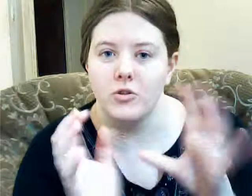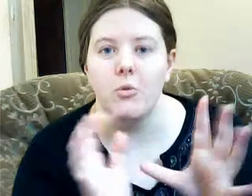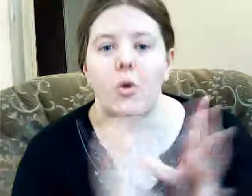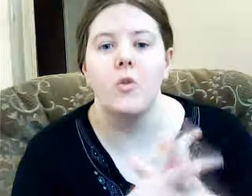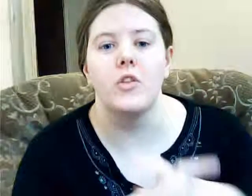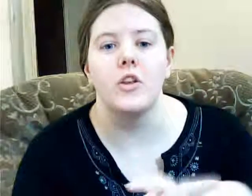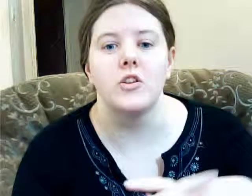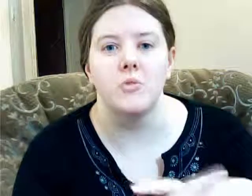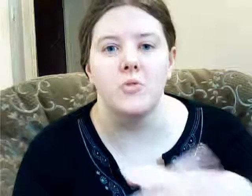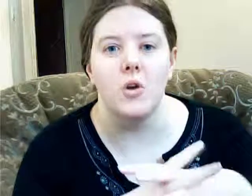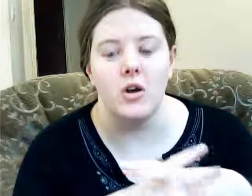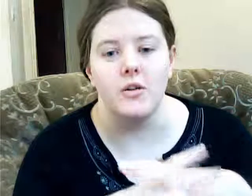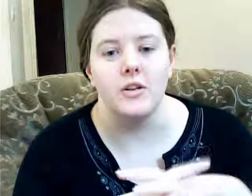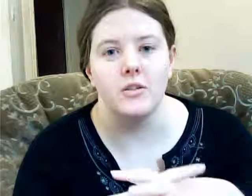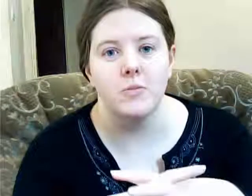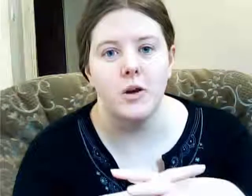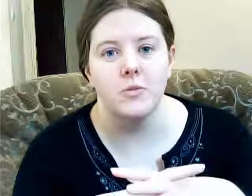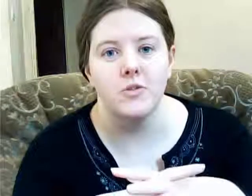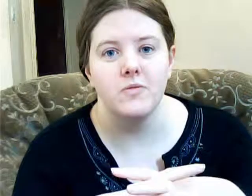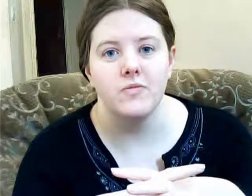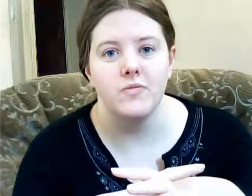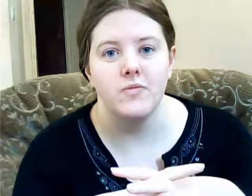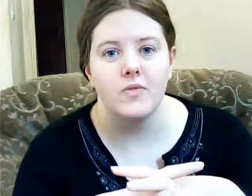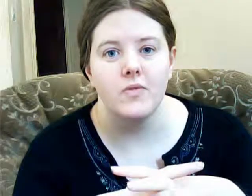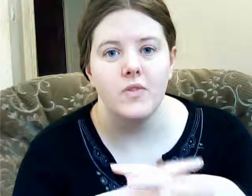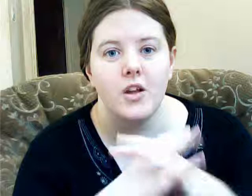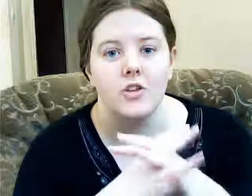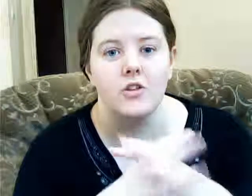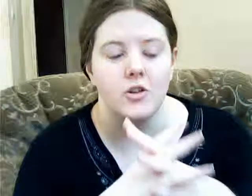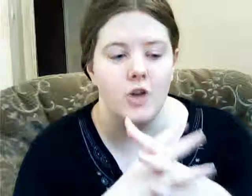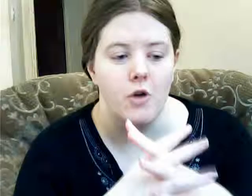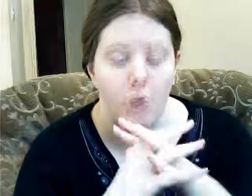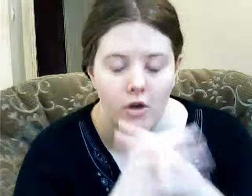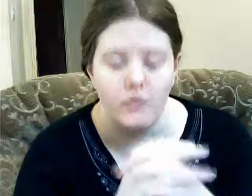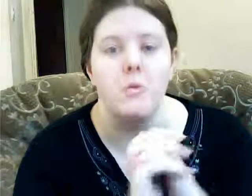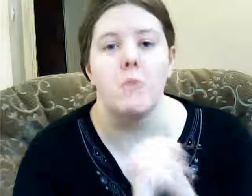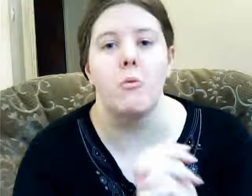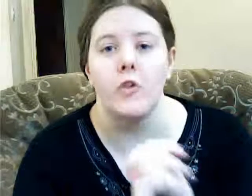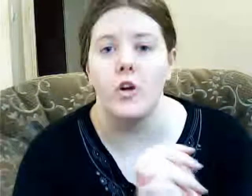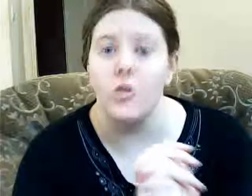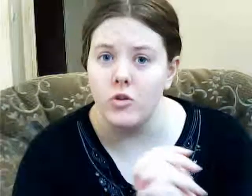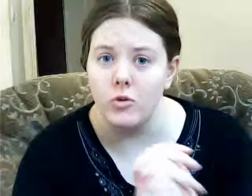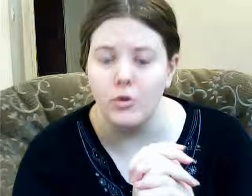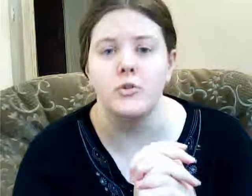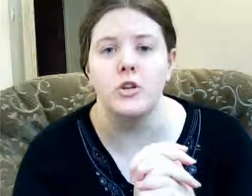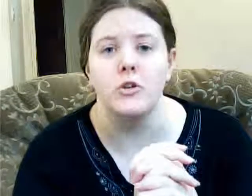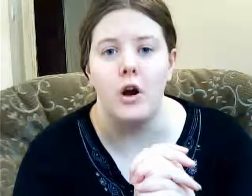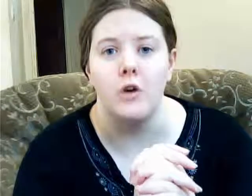important things that we've got going at the moment as i know quite a few people feel like you're losing your home